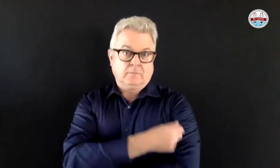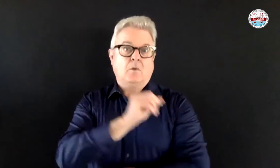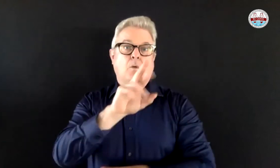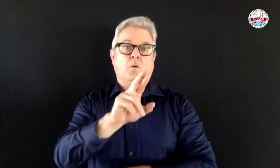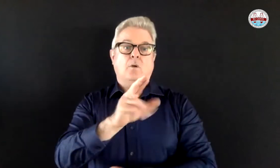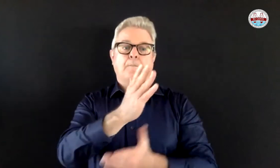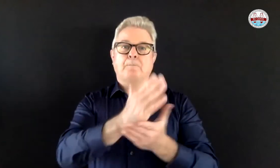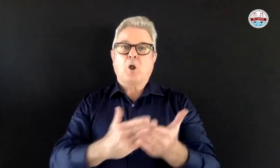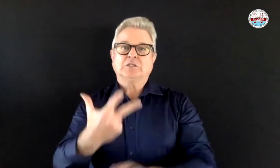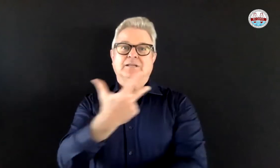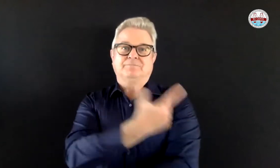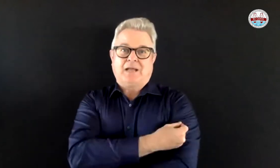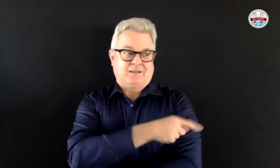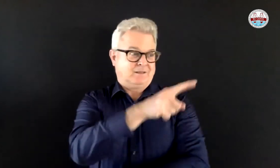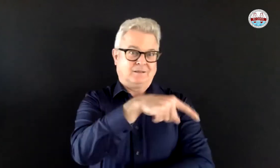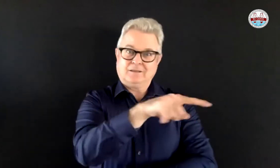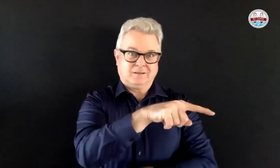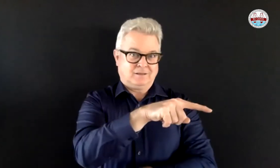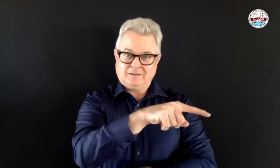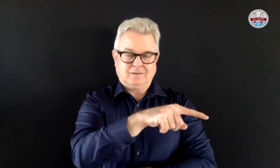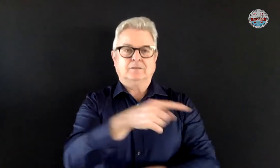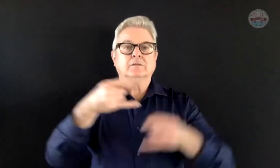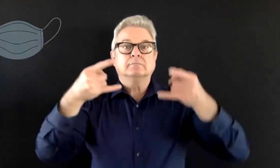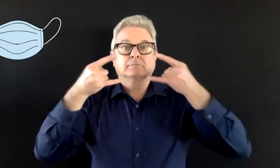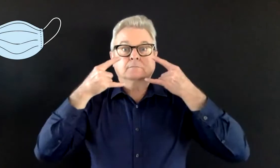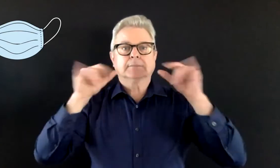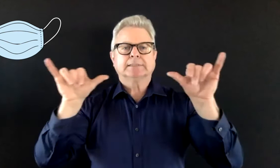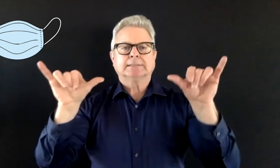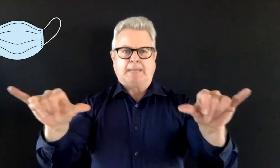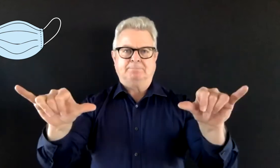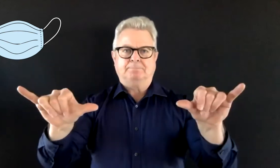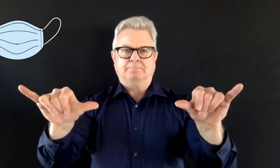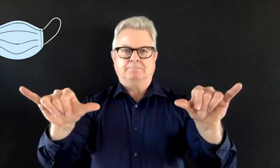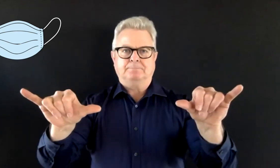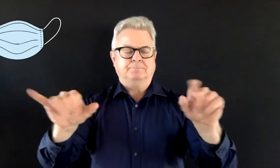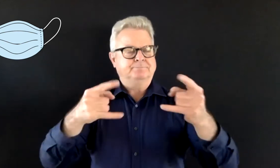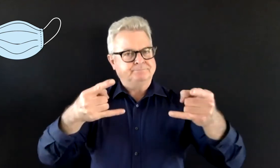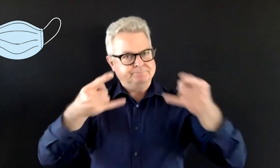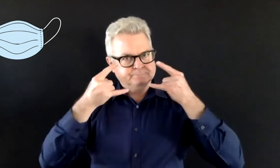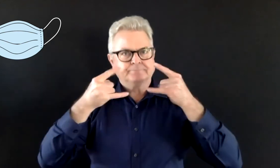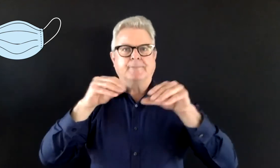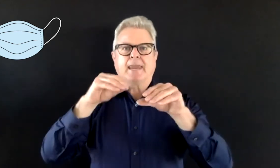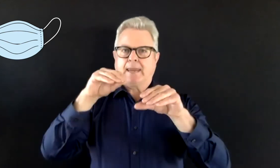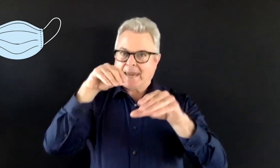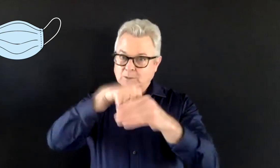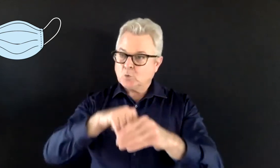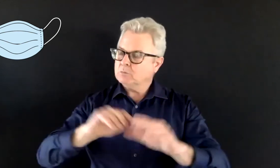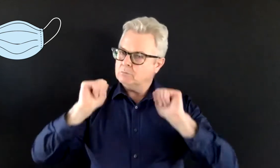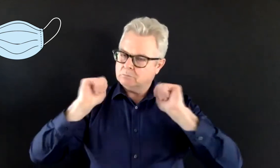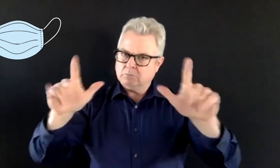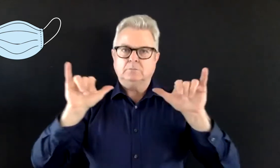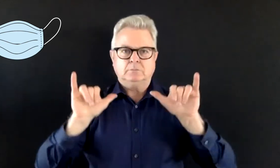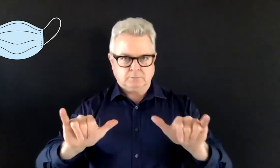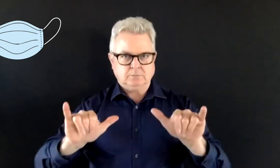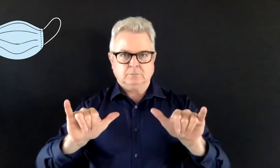Now, for those who have not been fully vaccinated or are only partially vaccinated, they must still continue to wear a